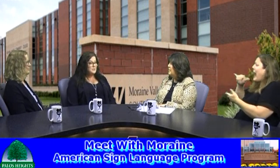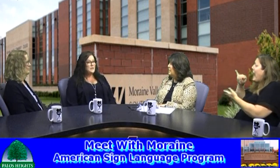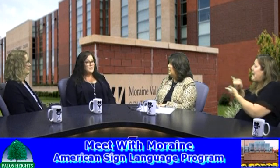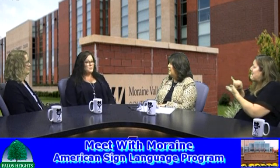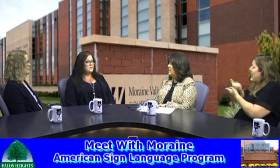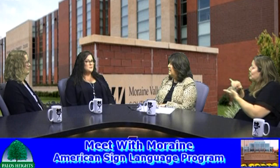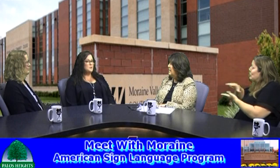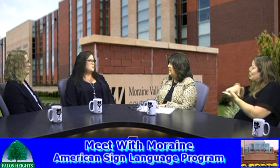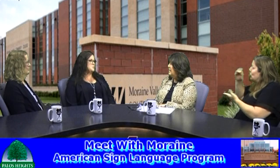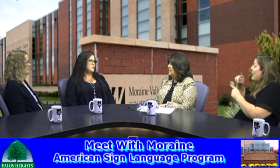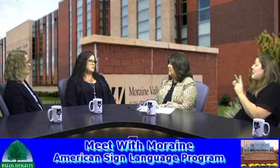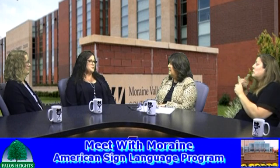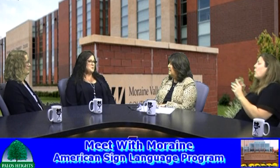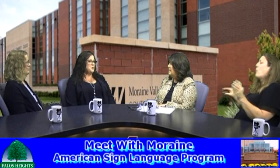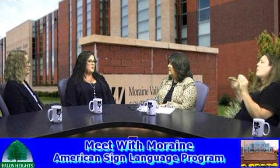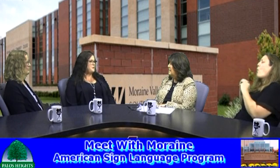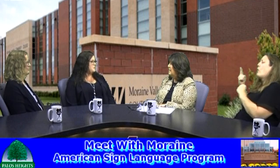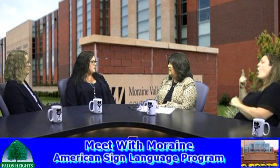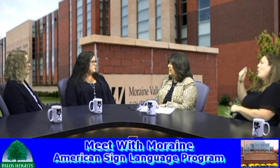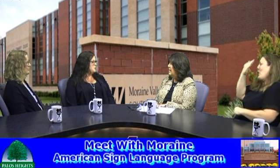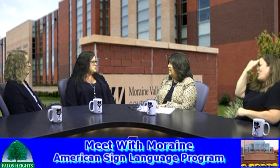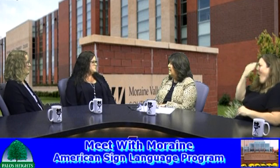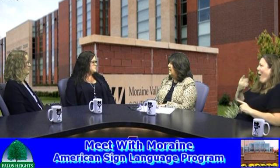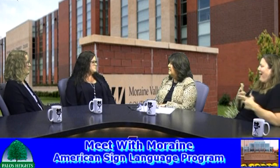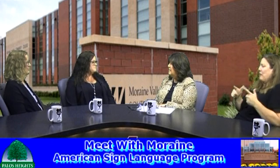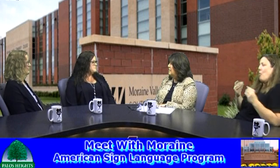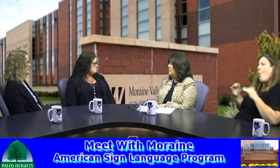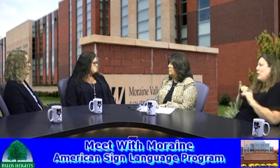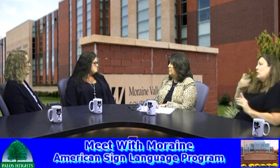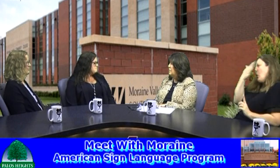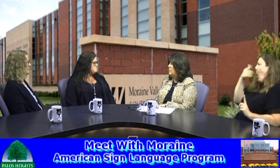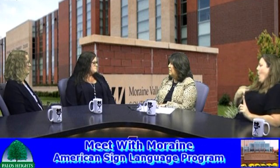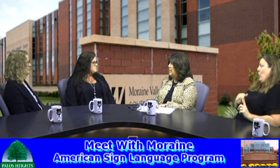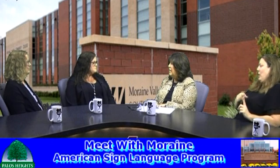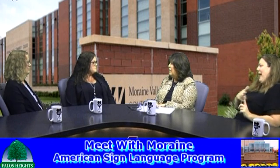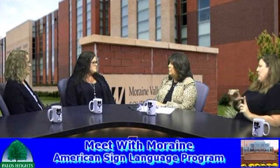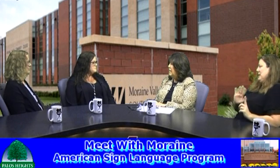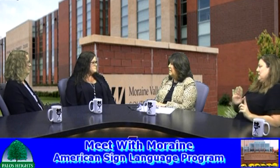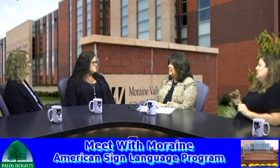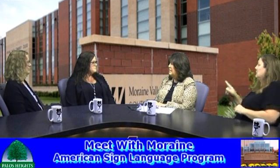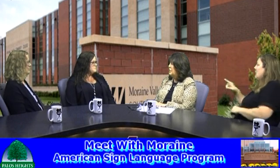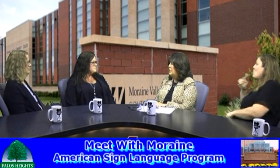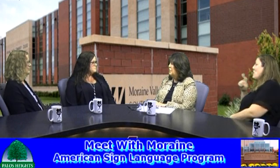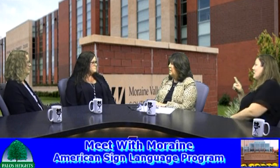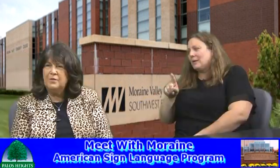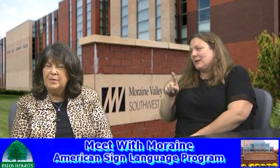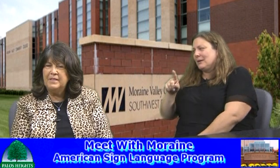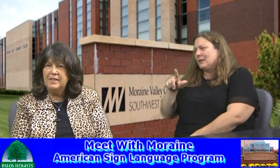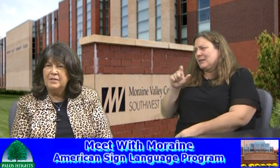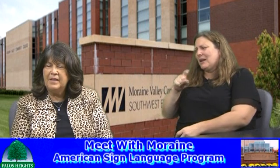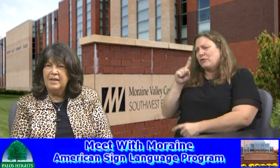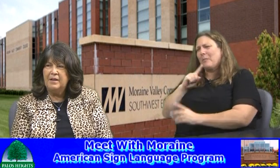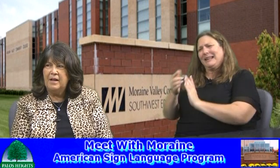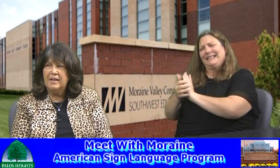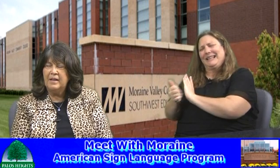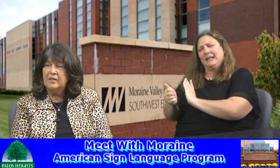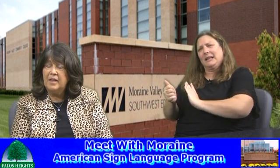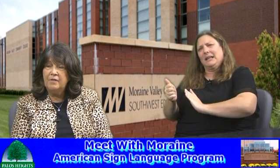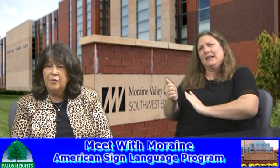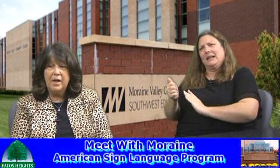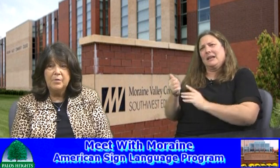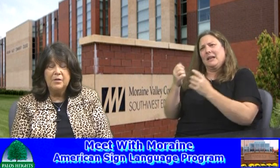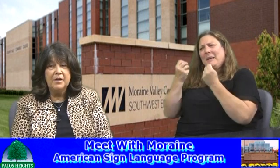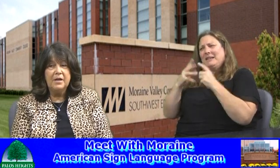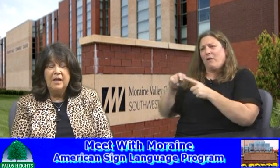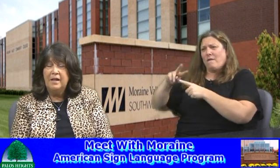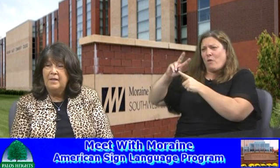to learn, but it's so much more than just knowing another language. Yes, it really would be. Plus, you have to be skilled in a lot